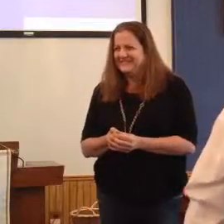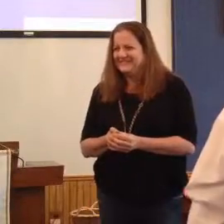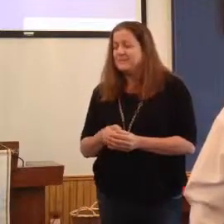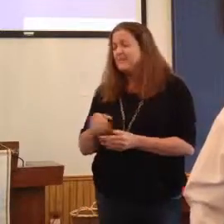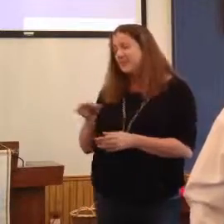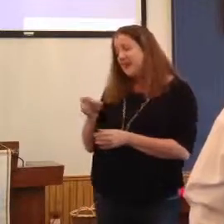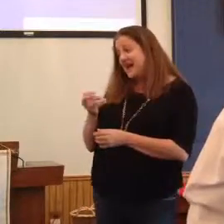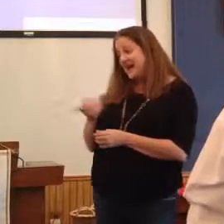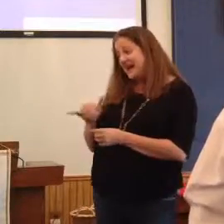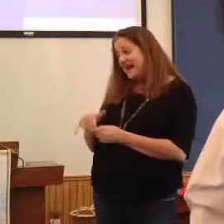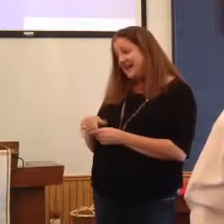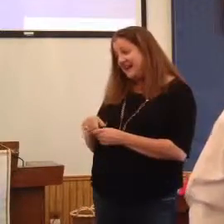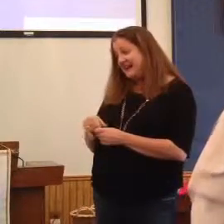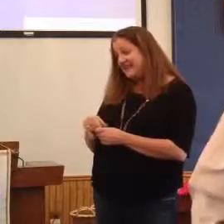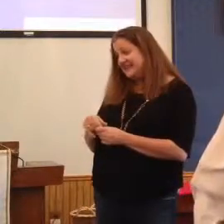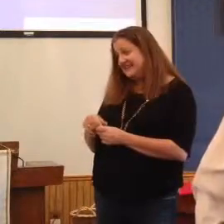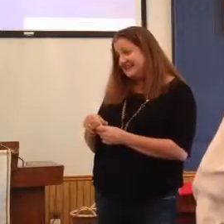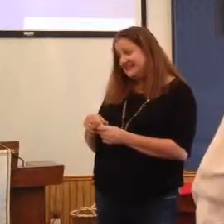Honey, did you mean?